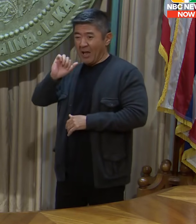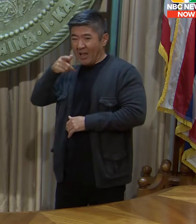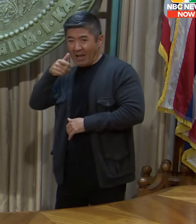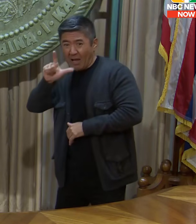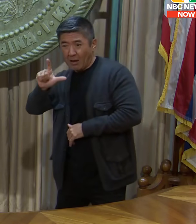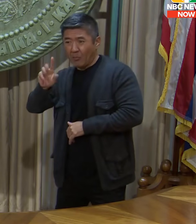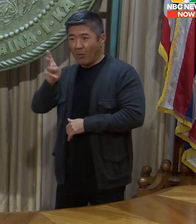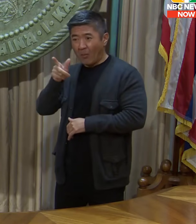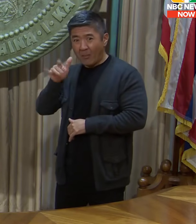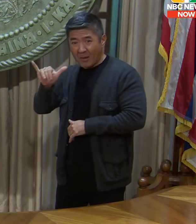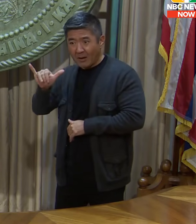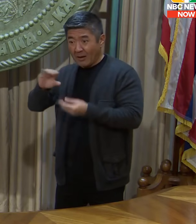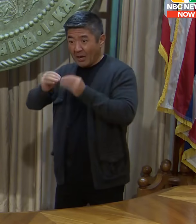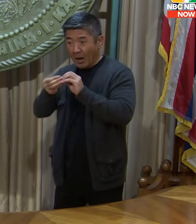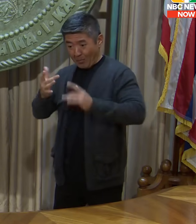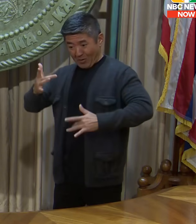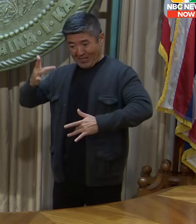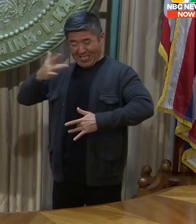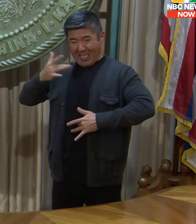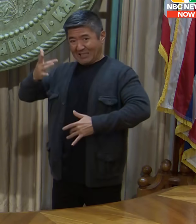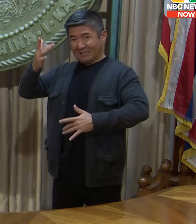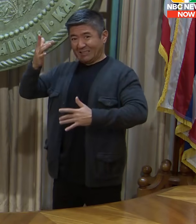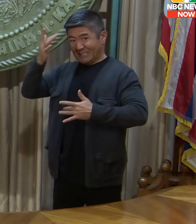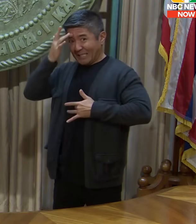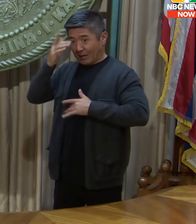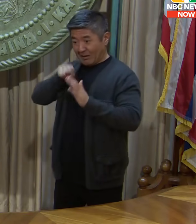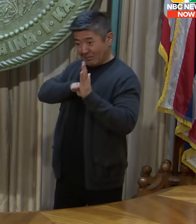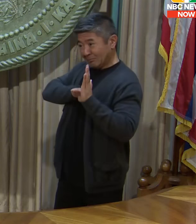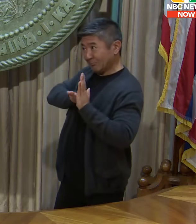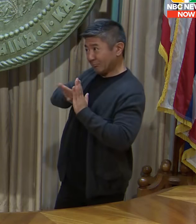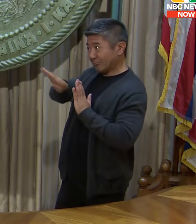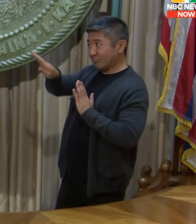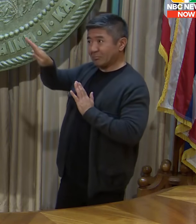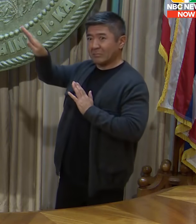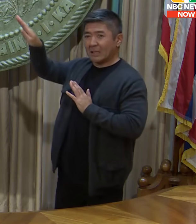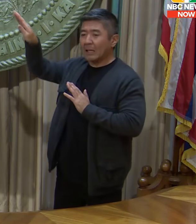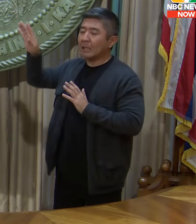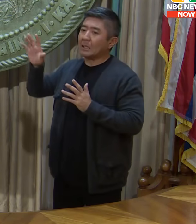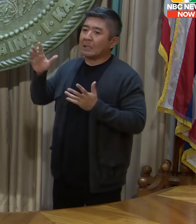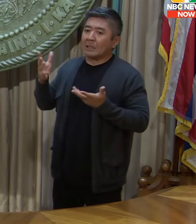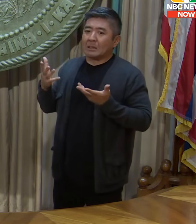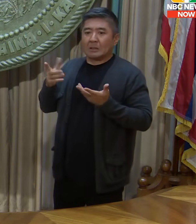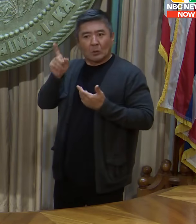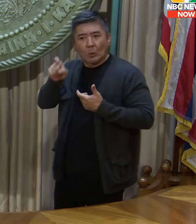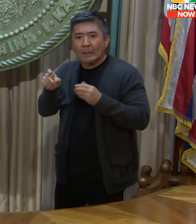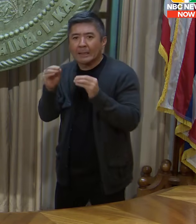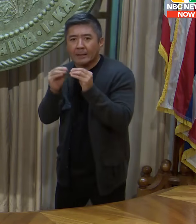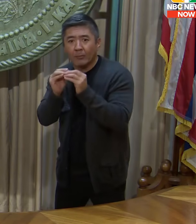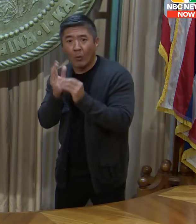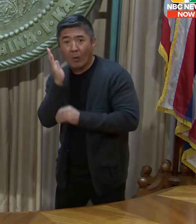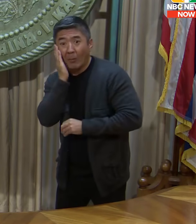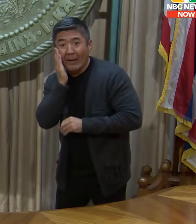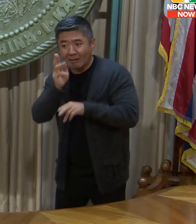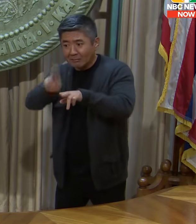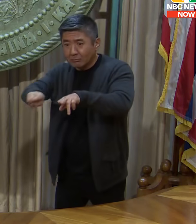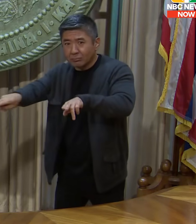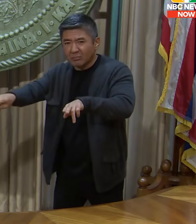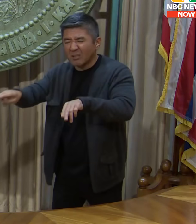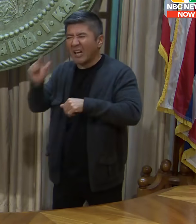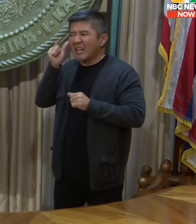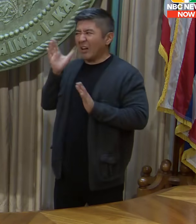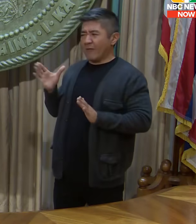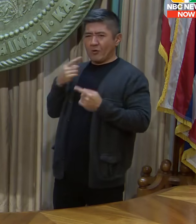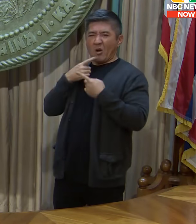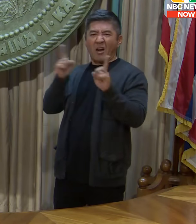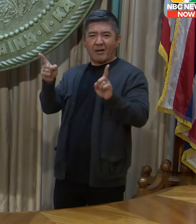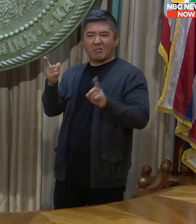that terrible surge, we may have capacity to expand very significantly our number of beds. And that was mentioned by Governor at the last press conference.